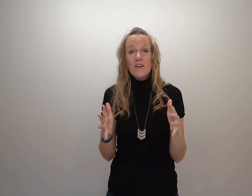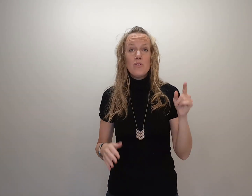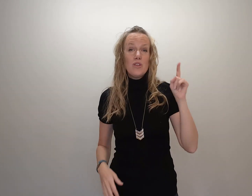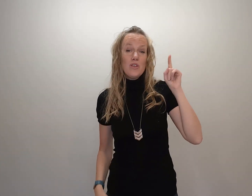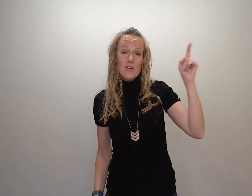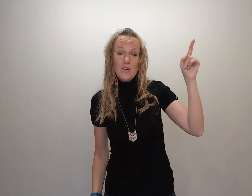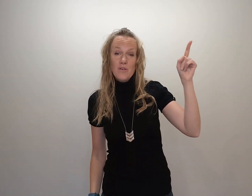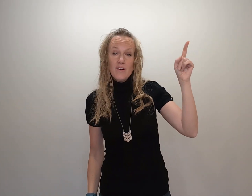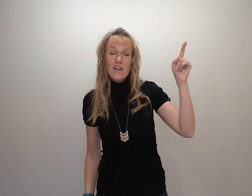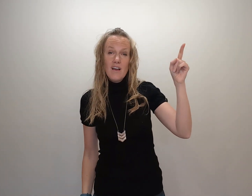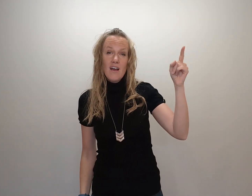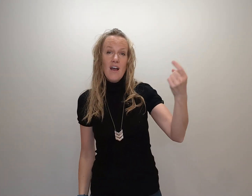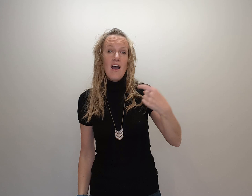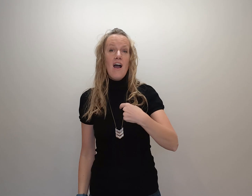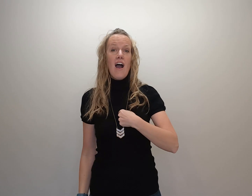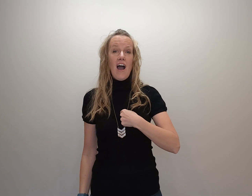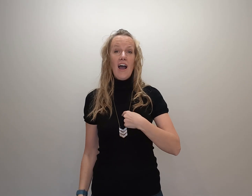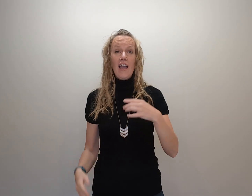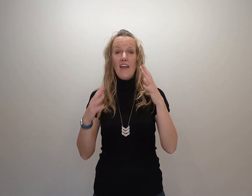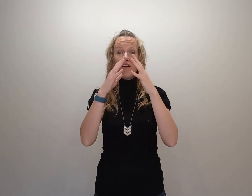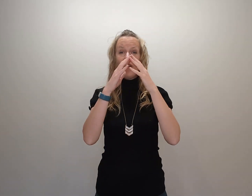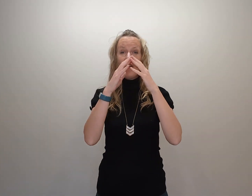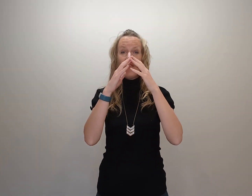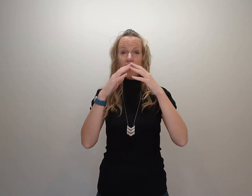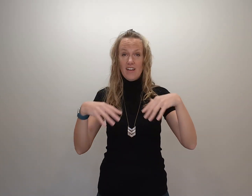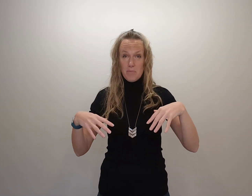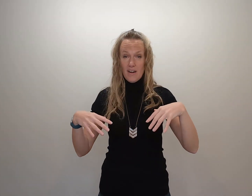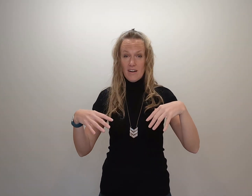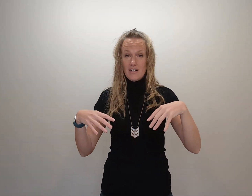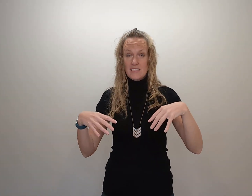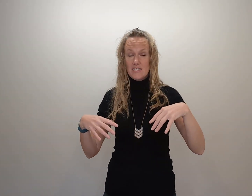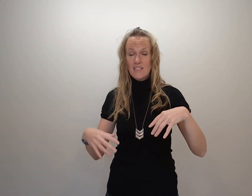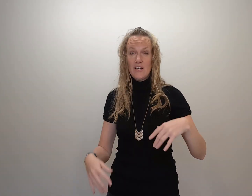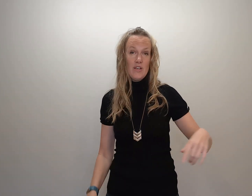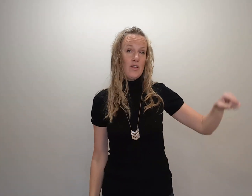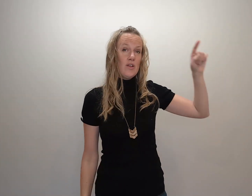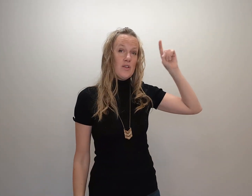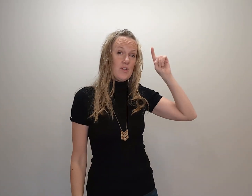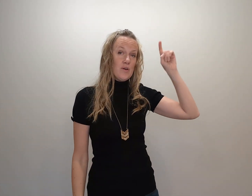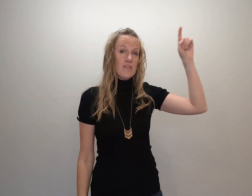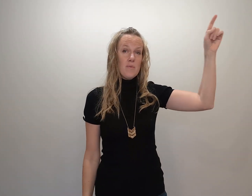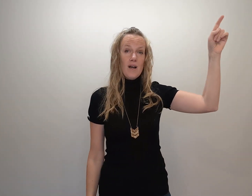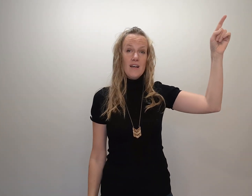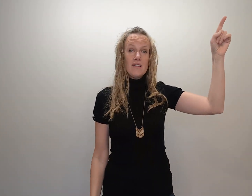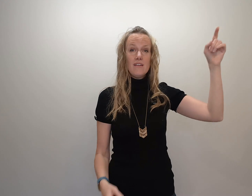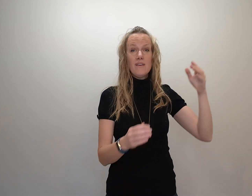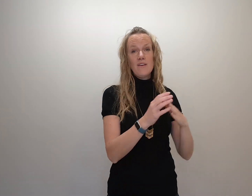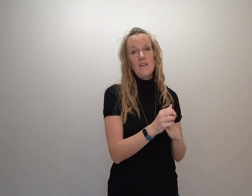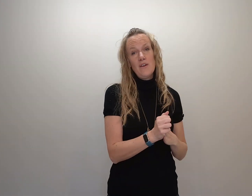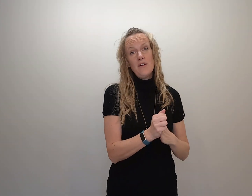Without you, I fall apart. You're the one